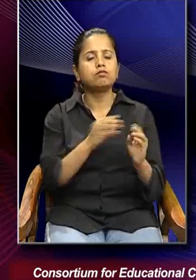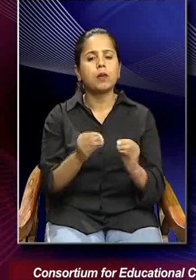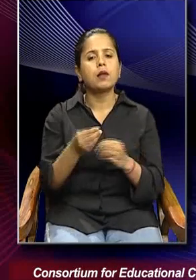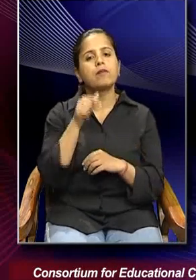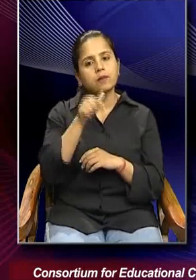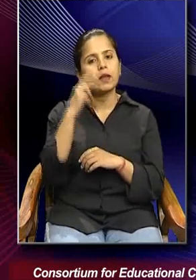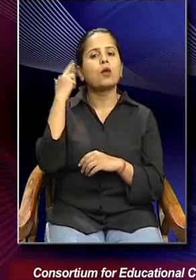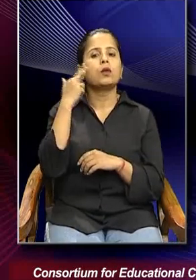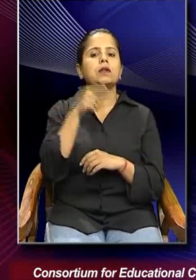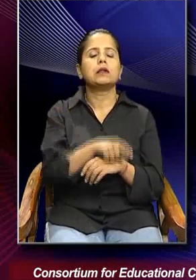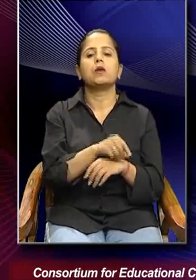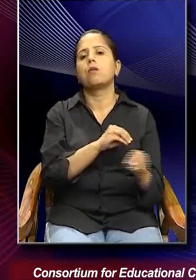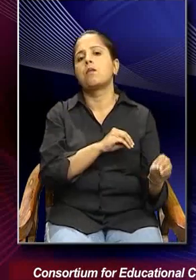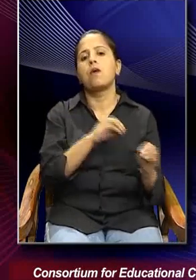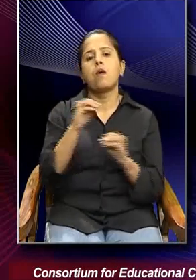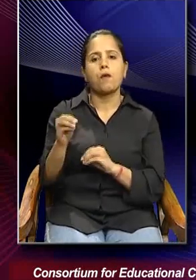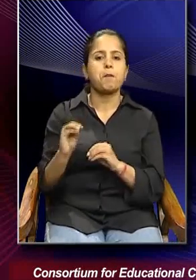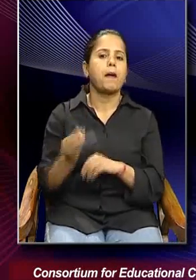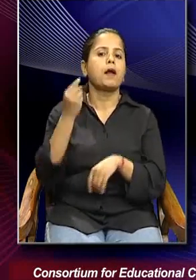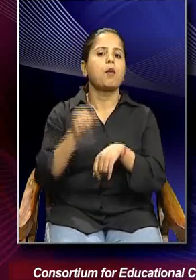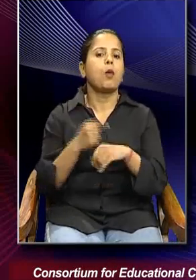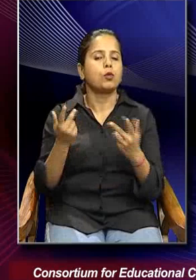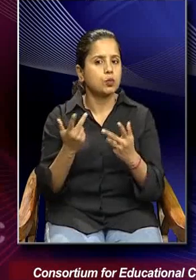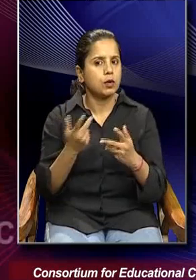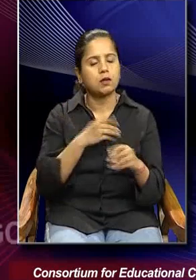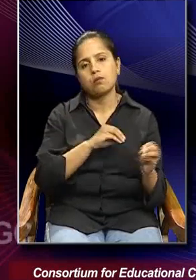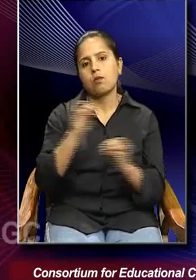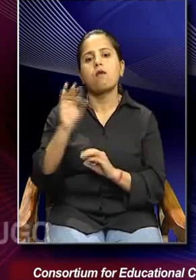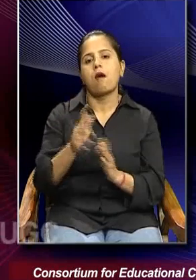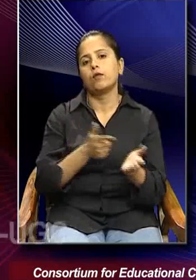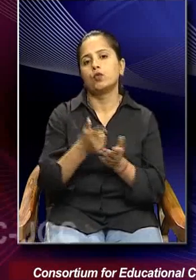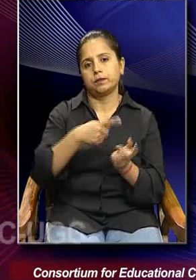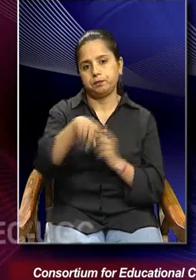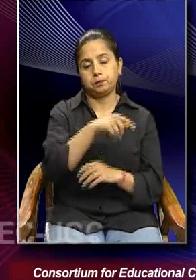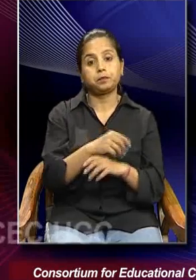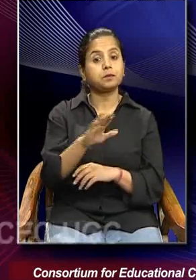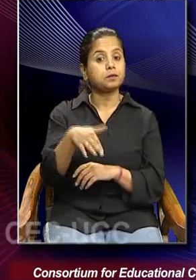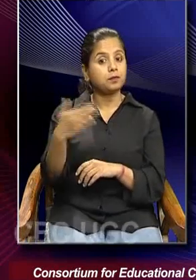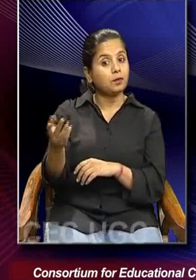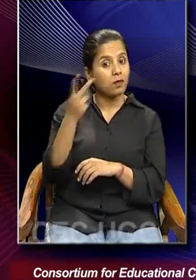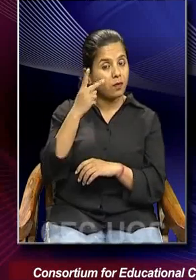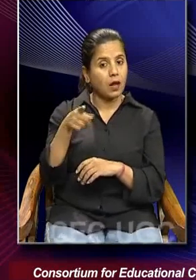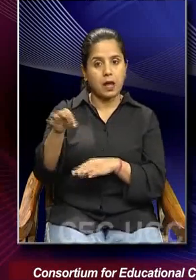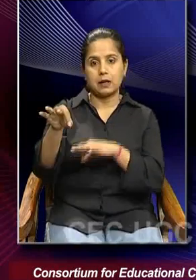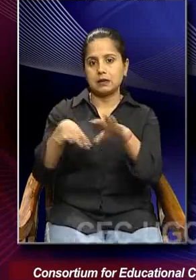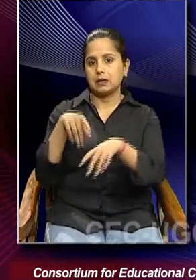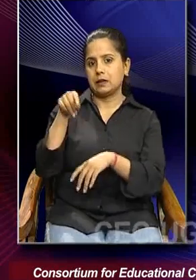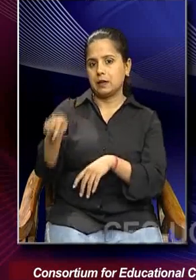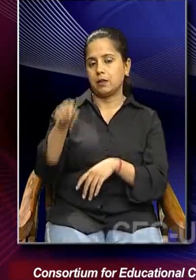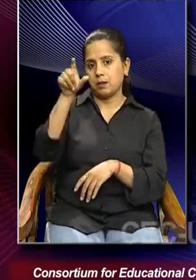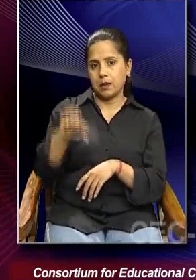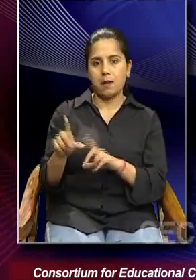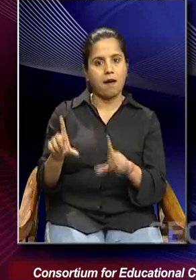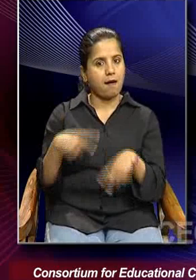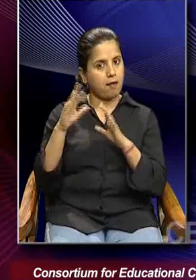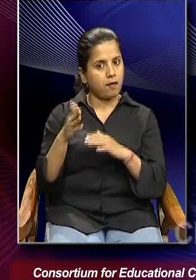hence they seek better opportunities and tend to move. On the other hand, urban dwellers happens to